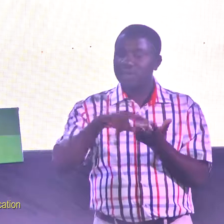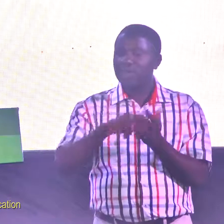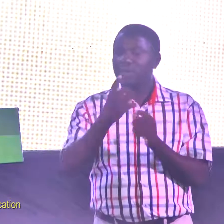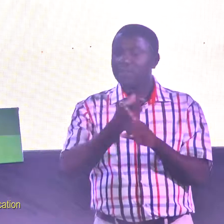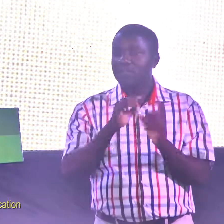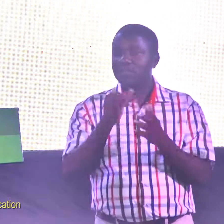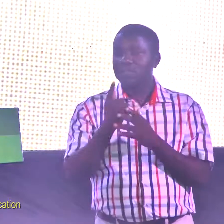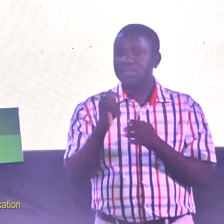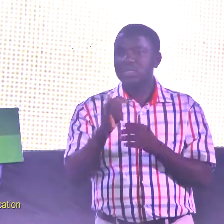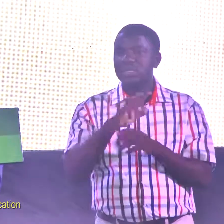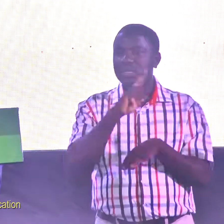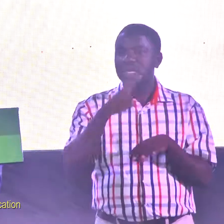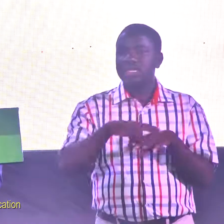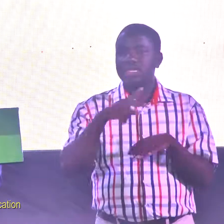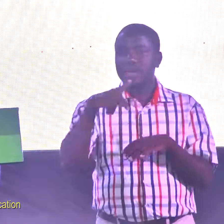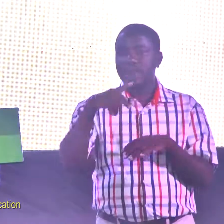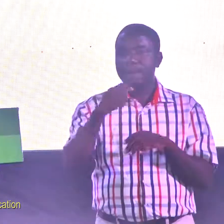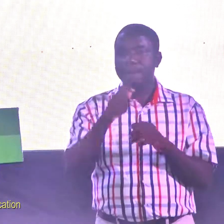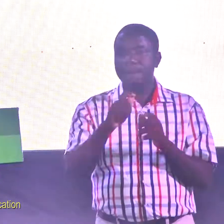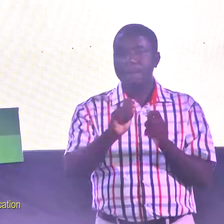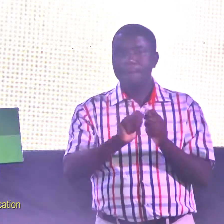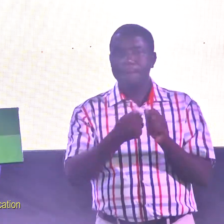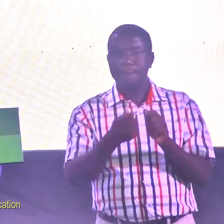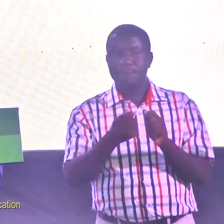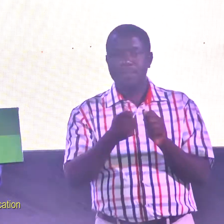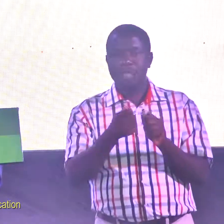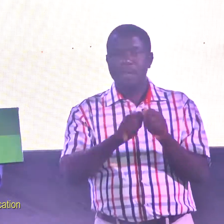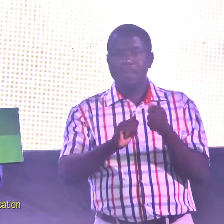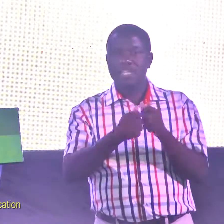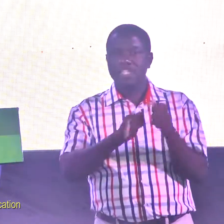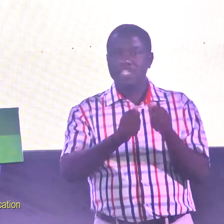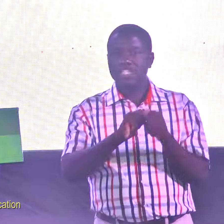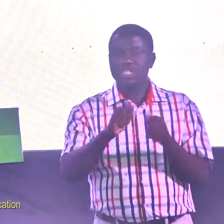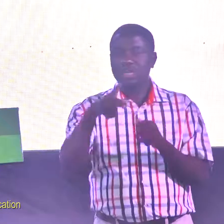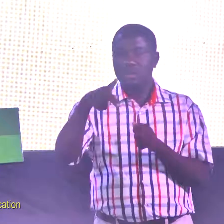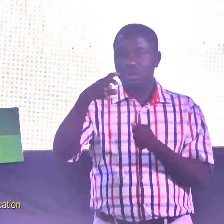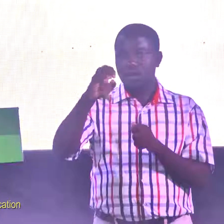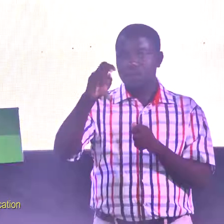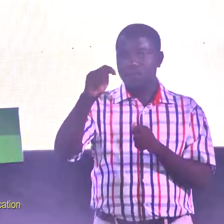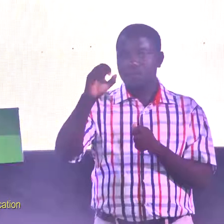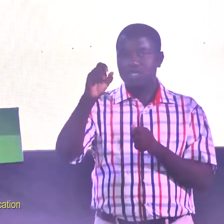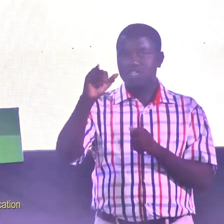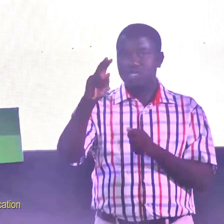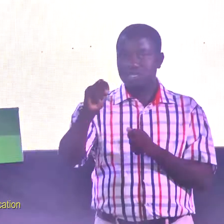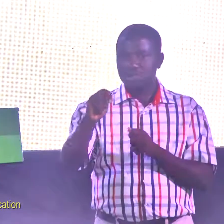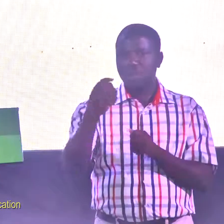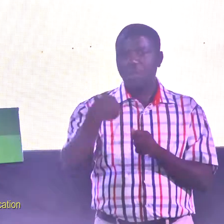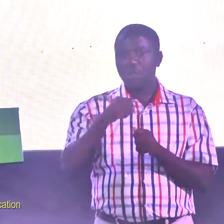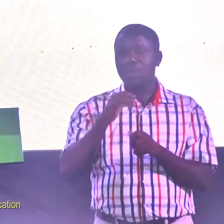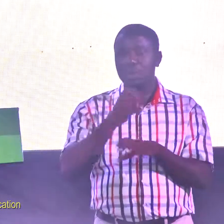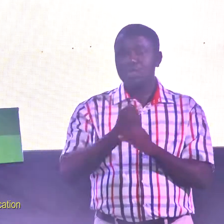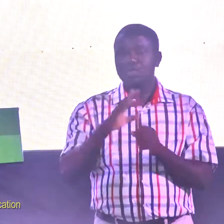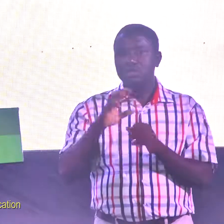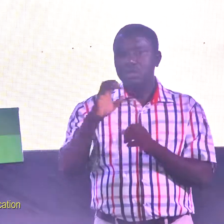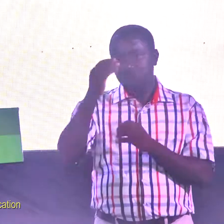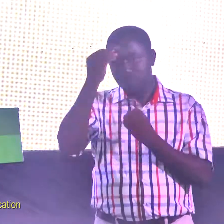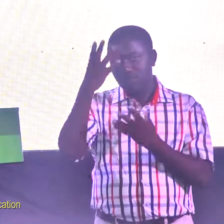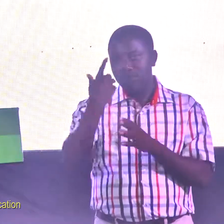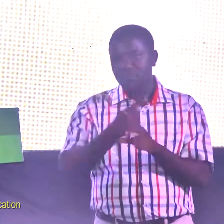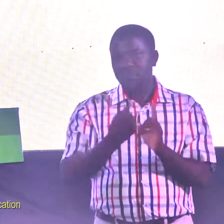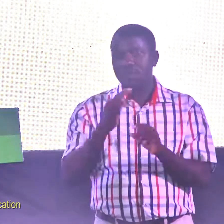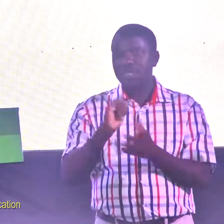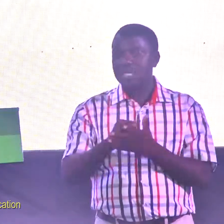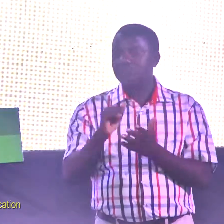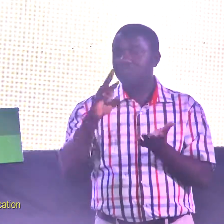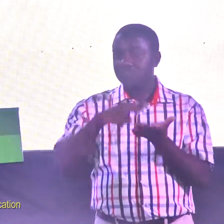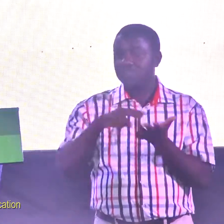Scheme, we got data that helped in the removal of the deceased from the